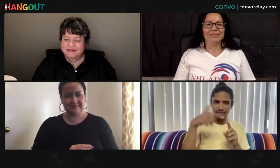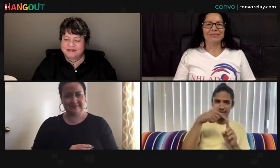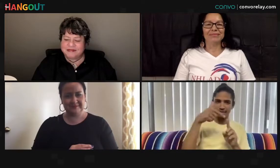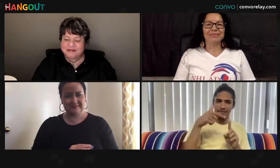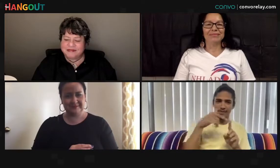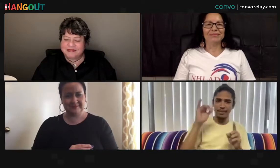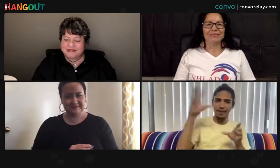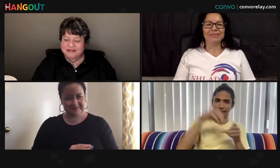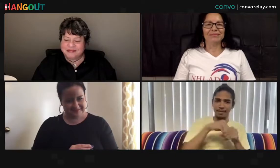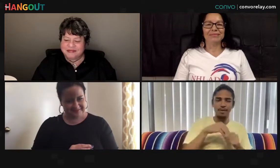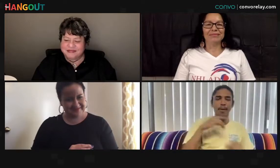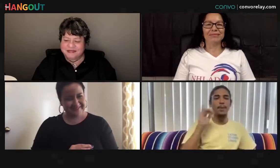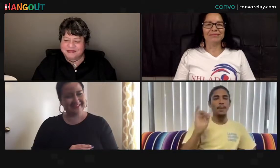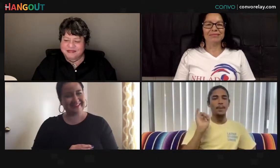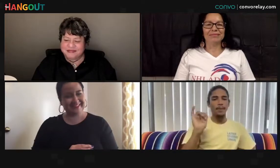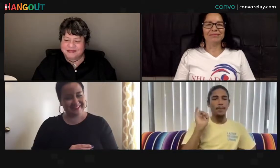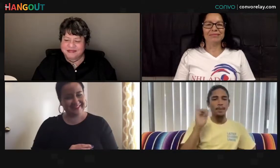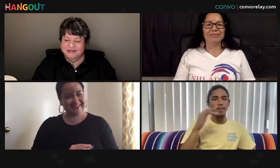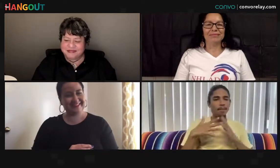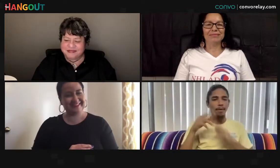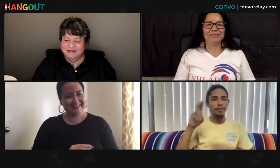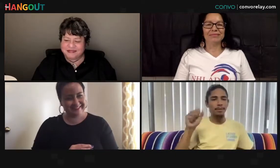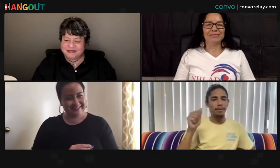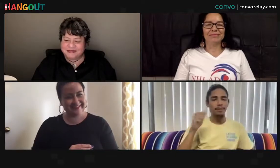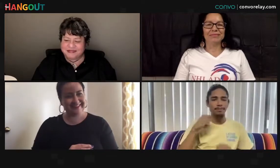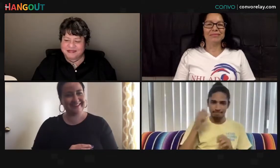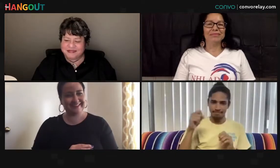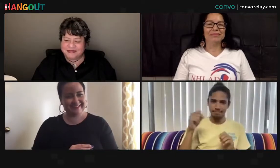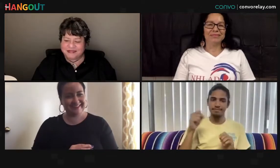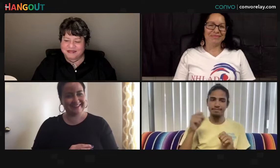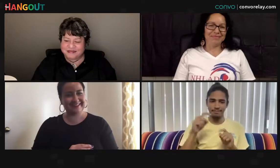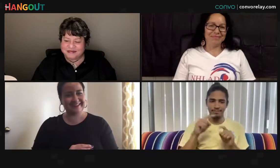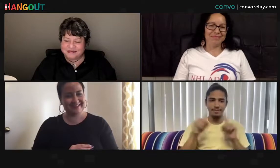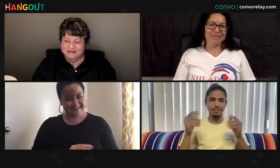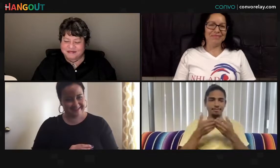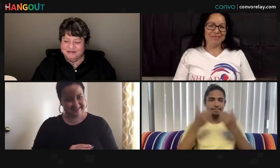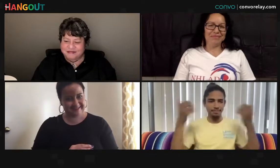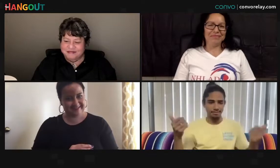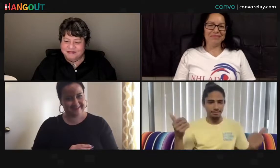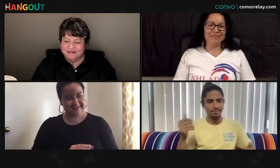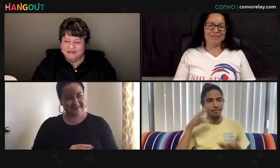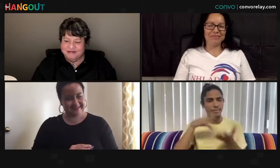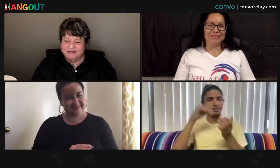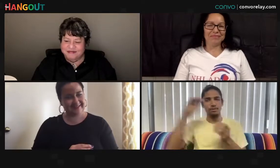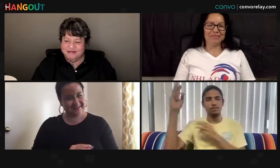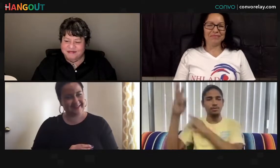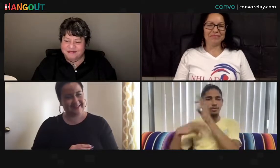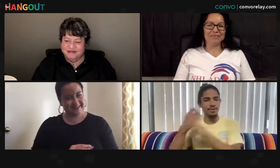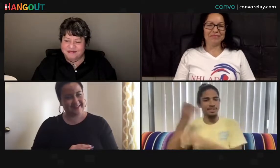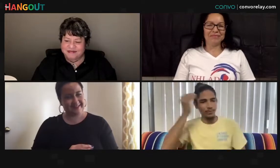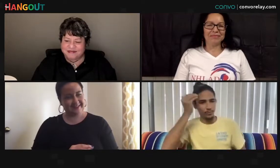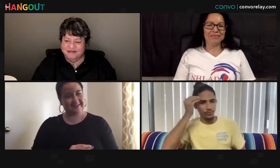and they go back, but they don't think about Canada and Mexico, which is involved. And I say, yeah, they're different countries.